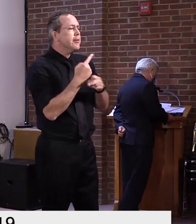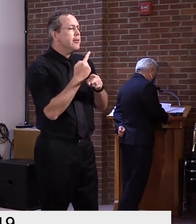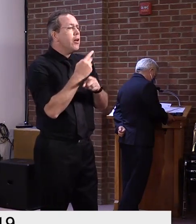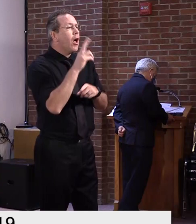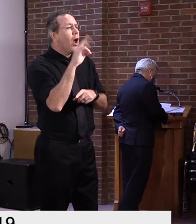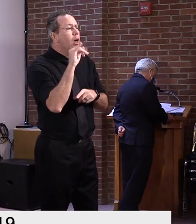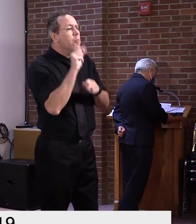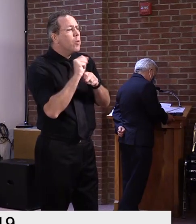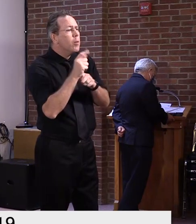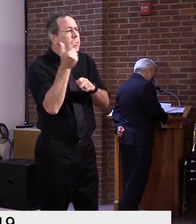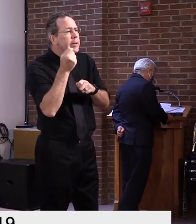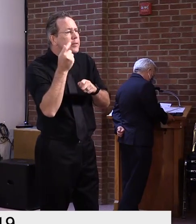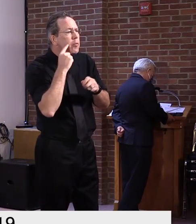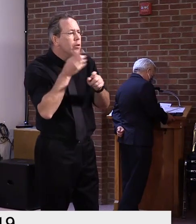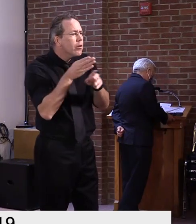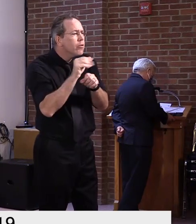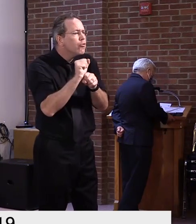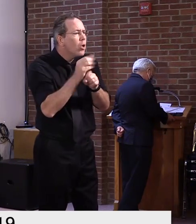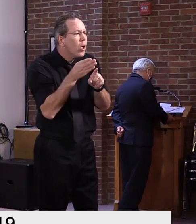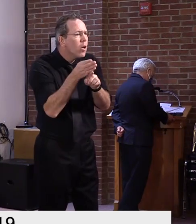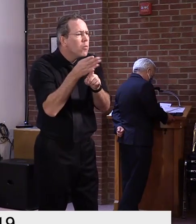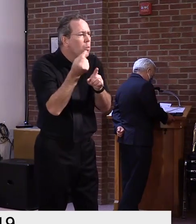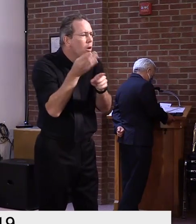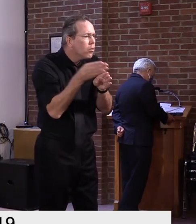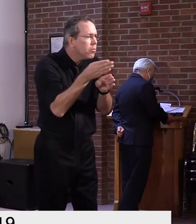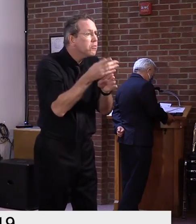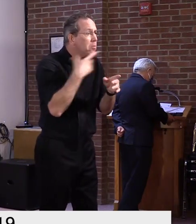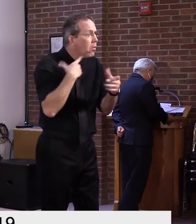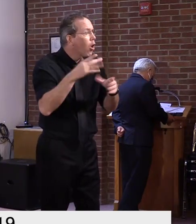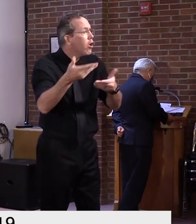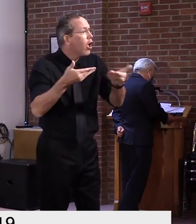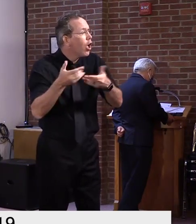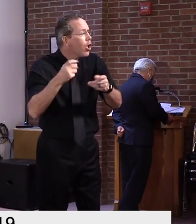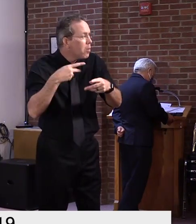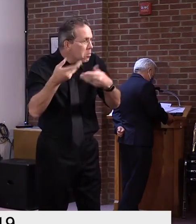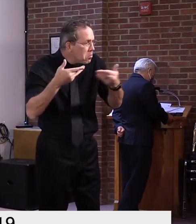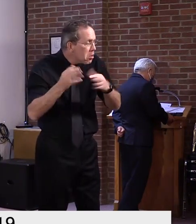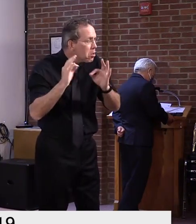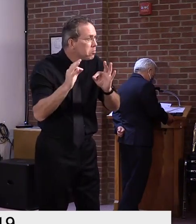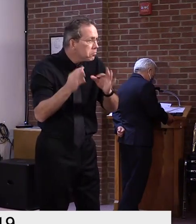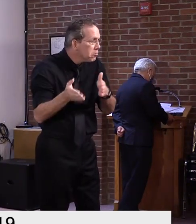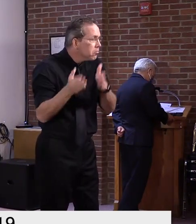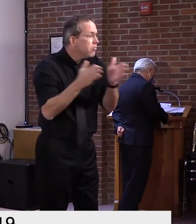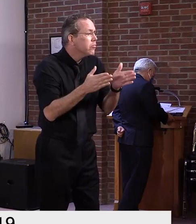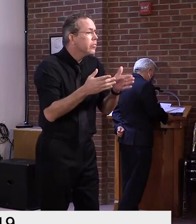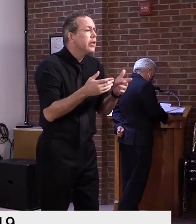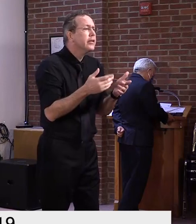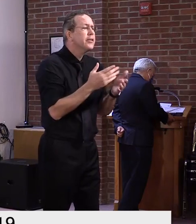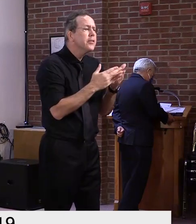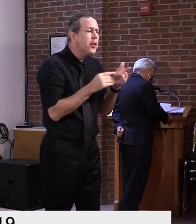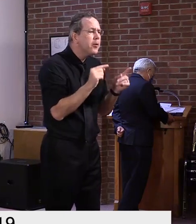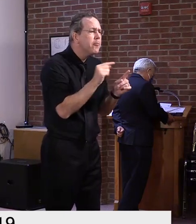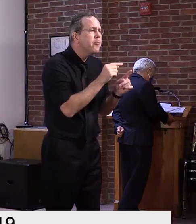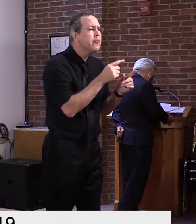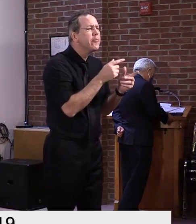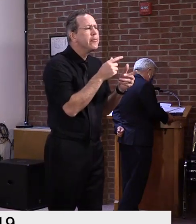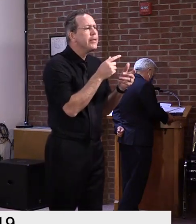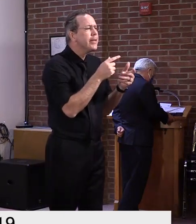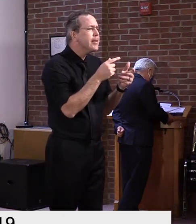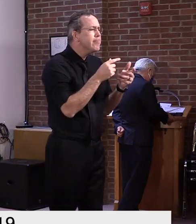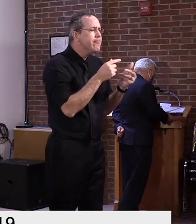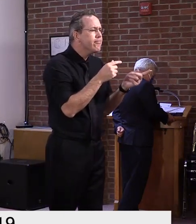during this time. We did see an increase in certain sectors. So instance for